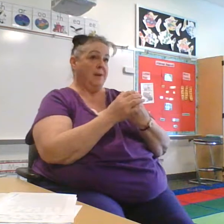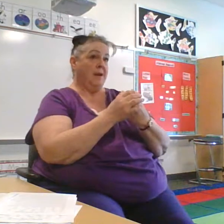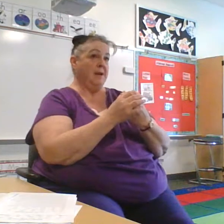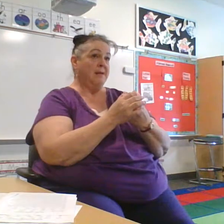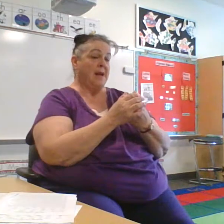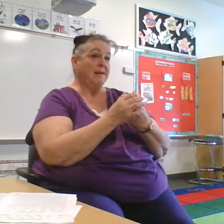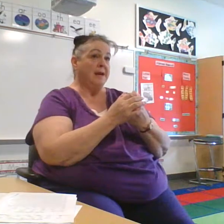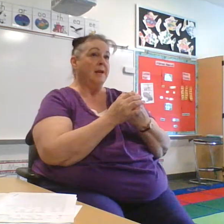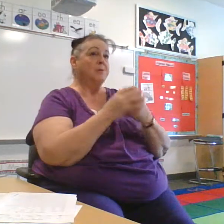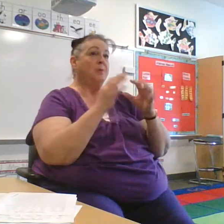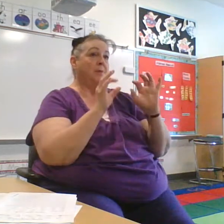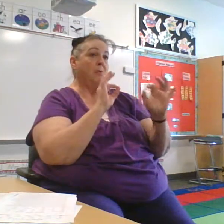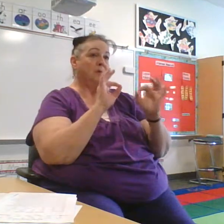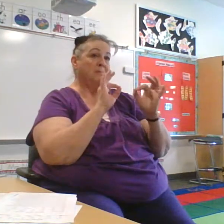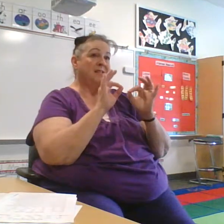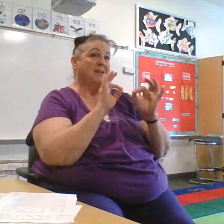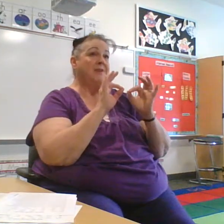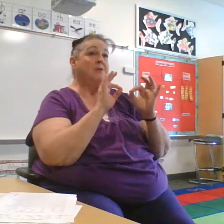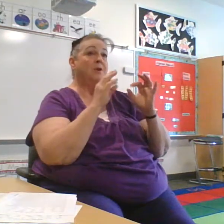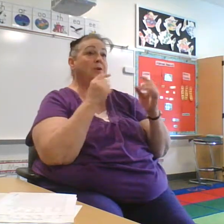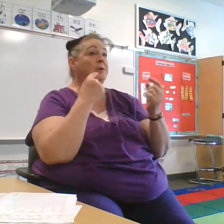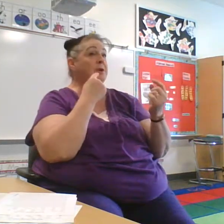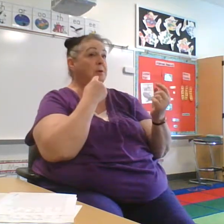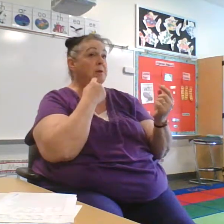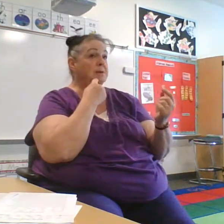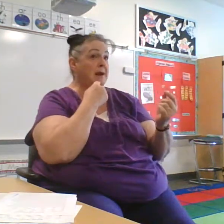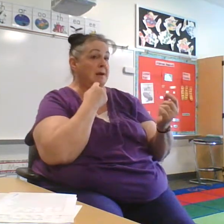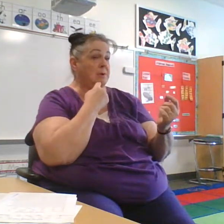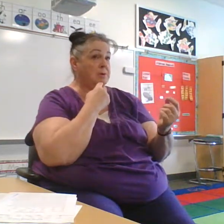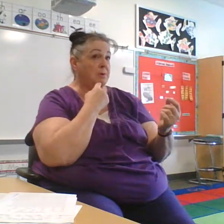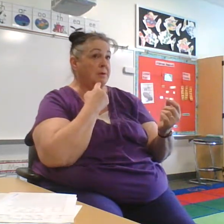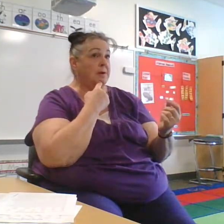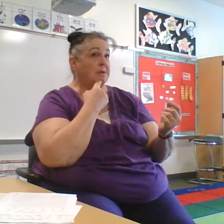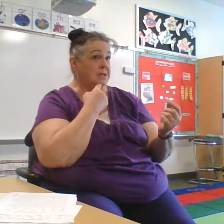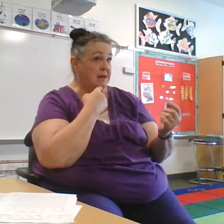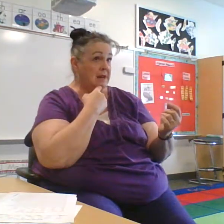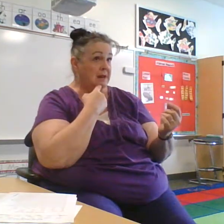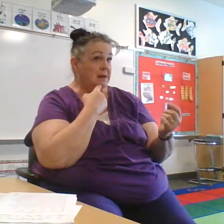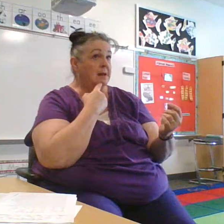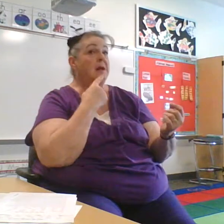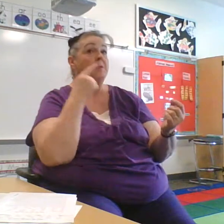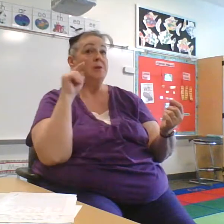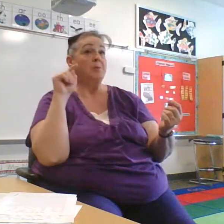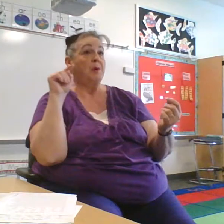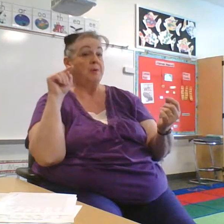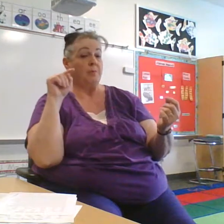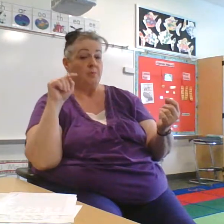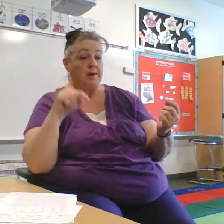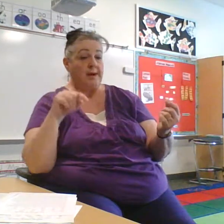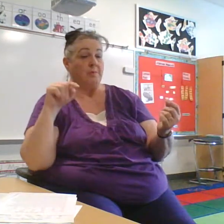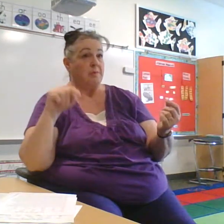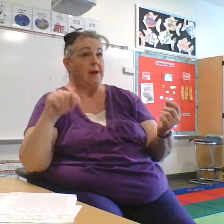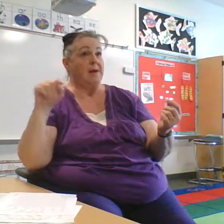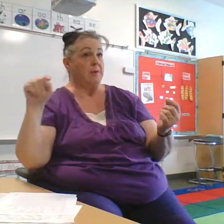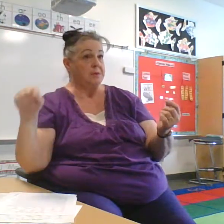in exact English, we're more specific, so then you know exactly which word that they're saying, which word to read, write, or